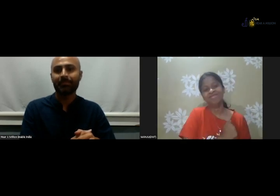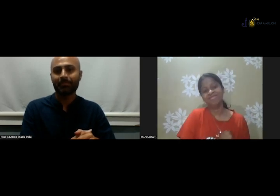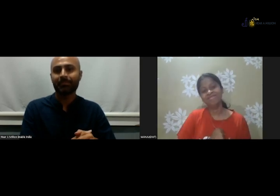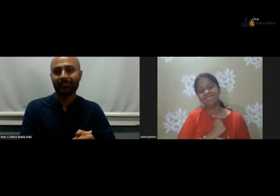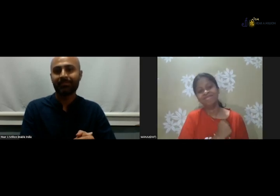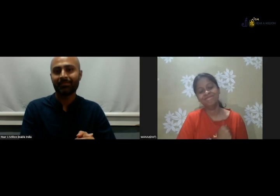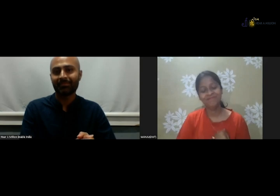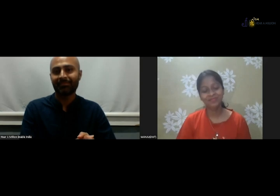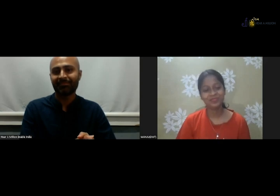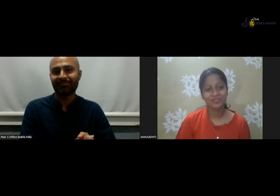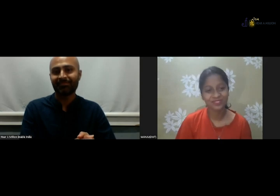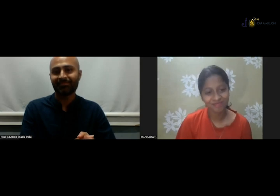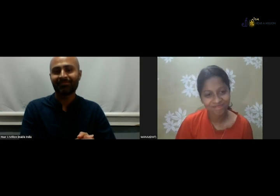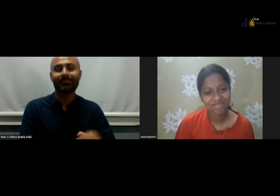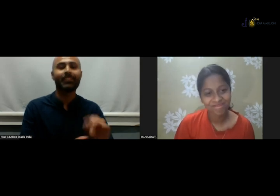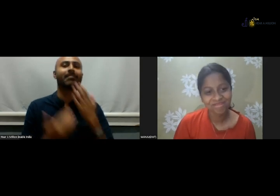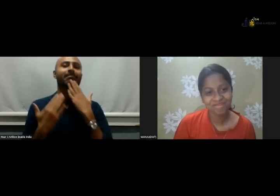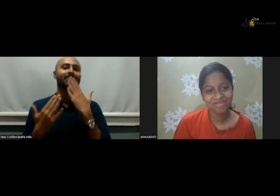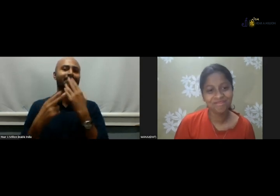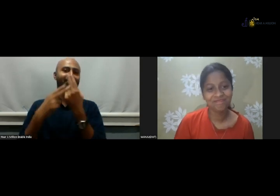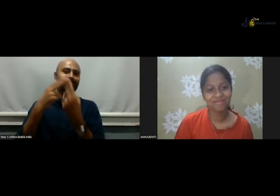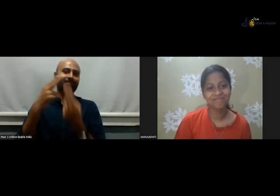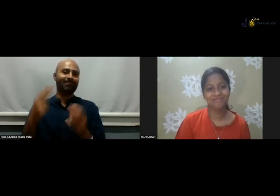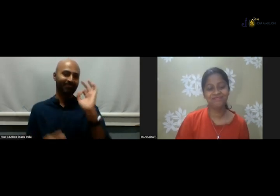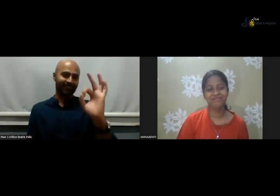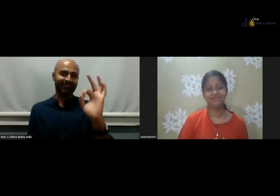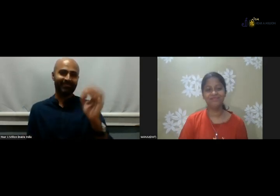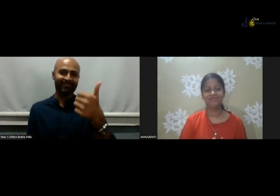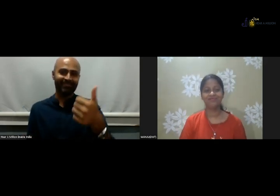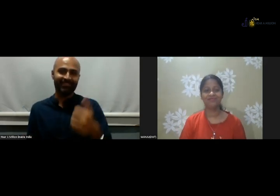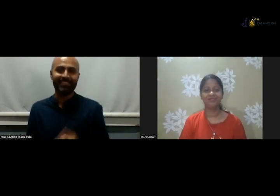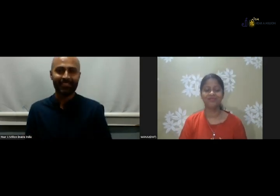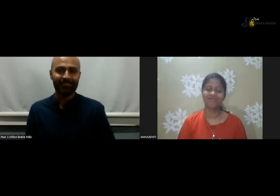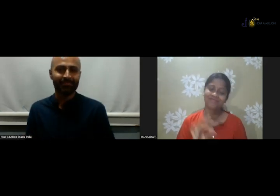very difficult for me to believe this reality.